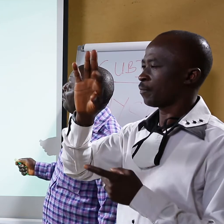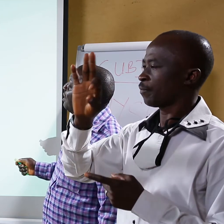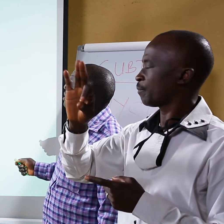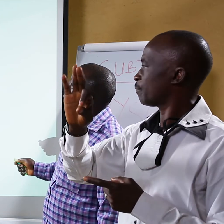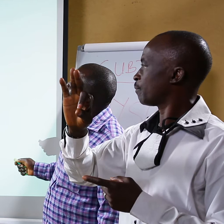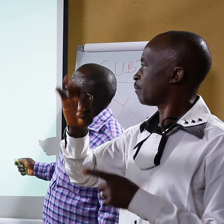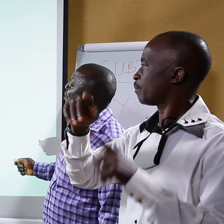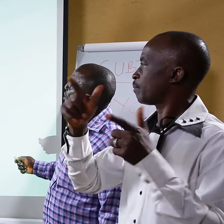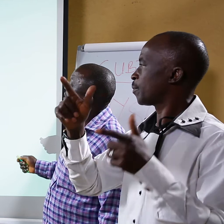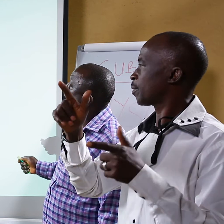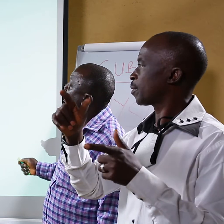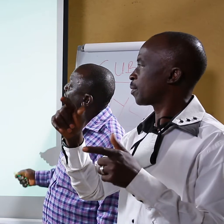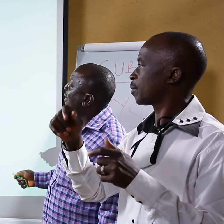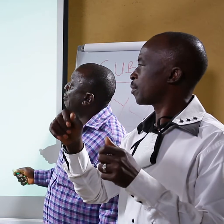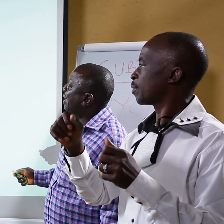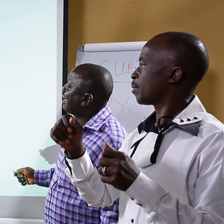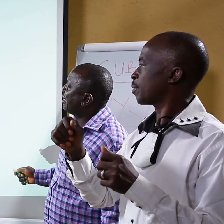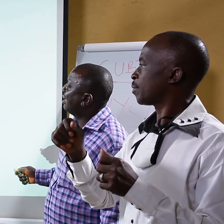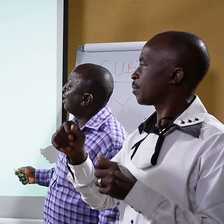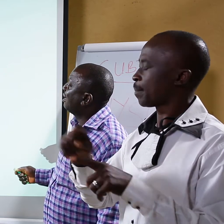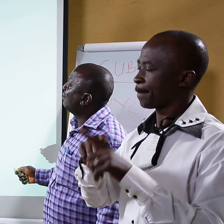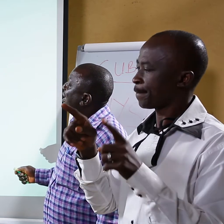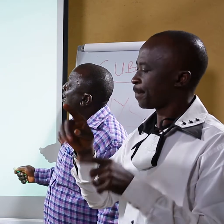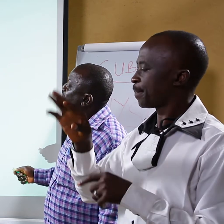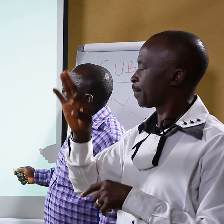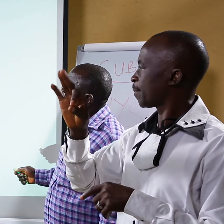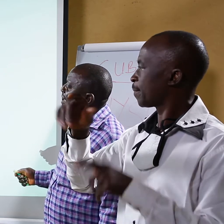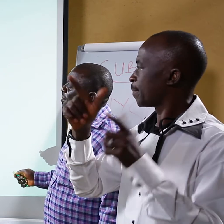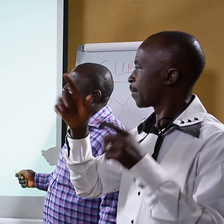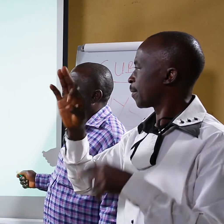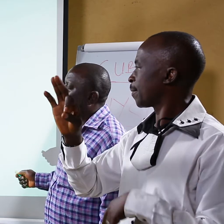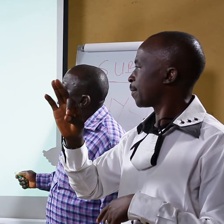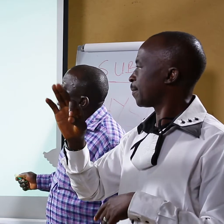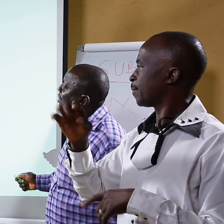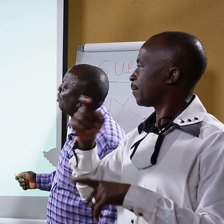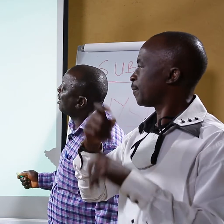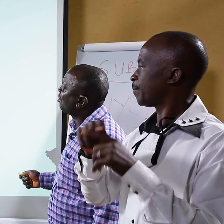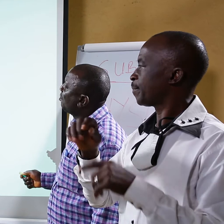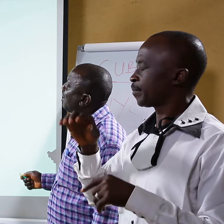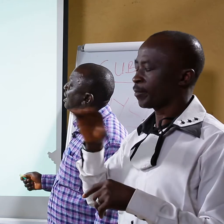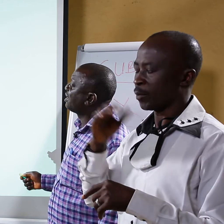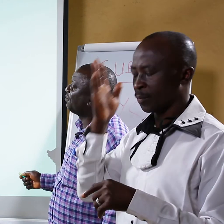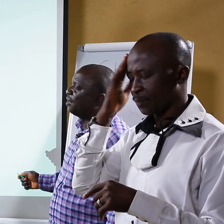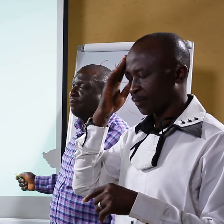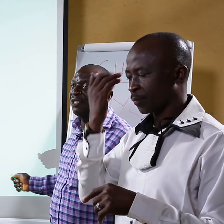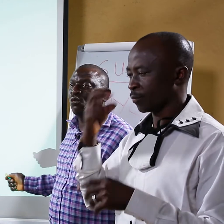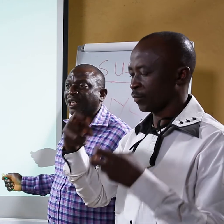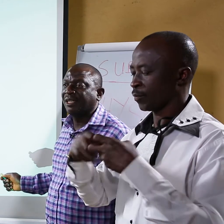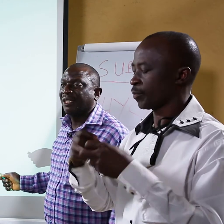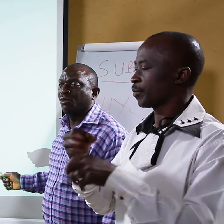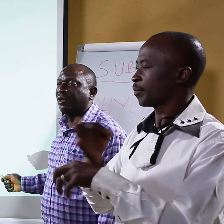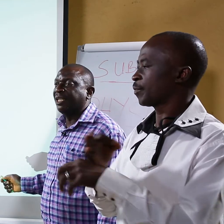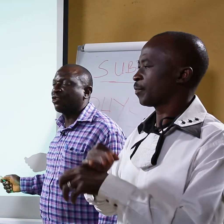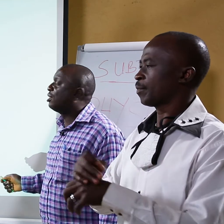F times small r. But capital F, from our knowledge of electric field part